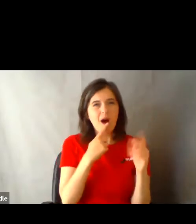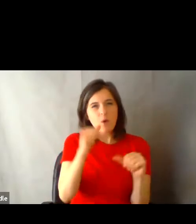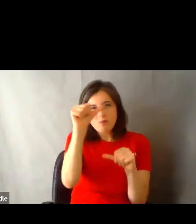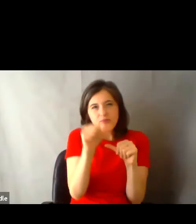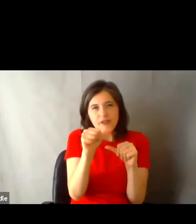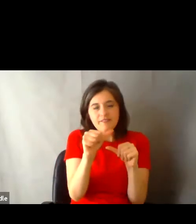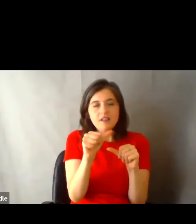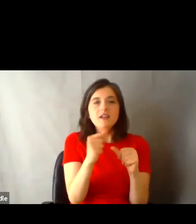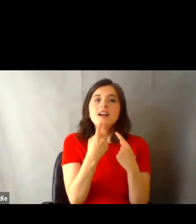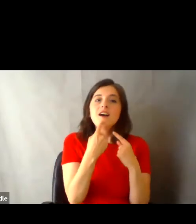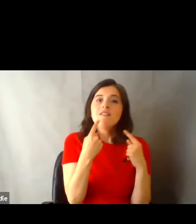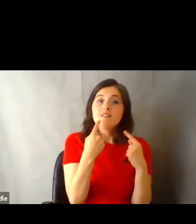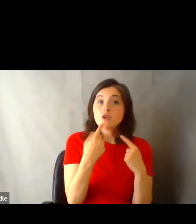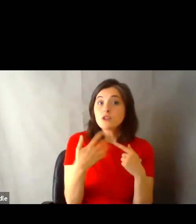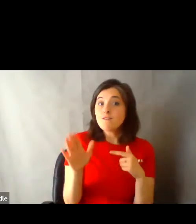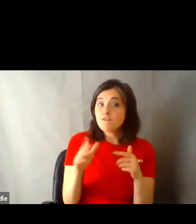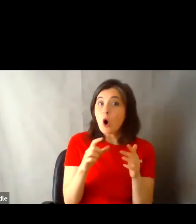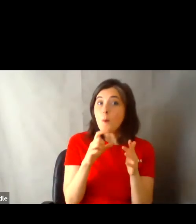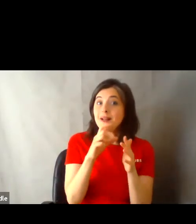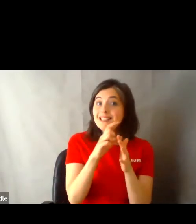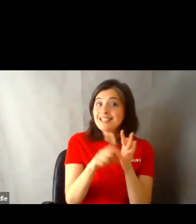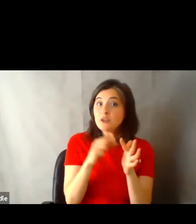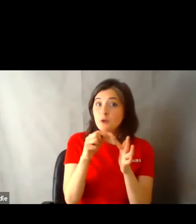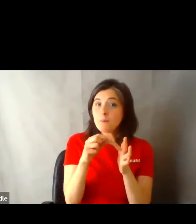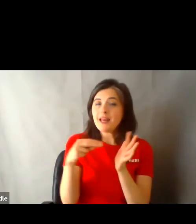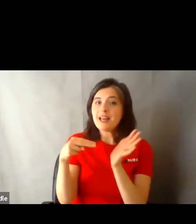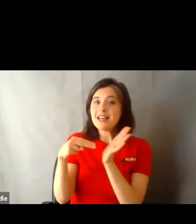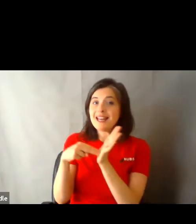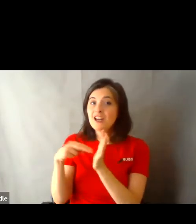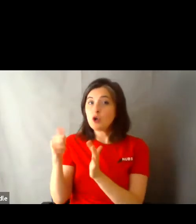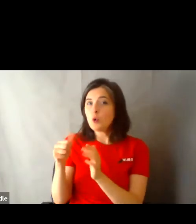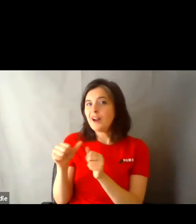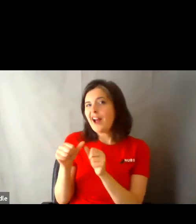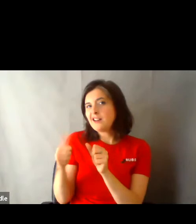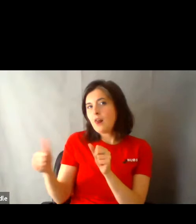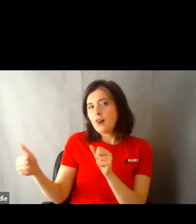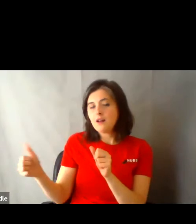said from the Department of Work and Pensions, Neil Cooling and co.